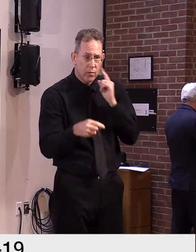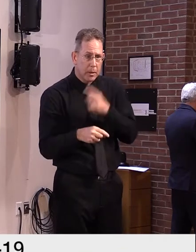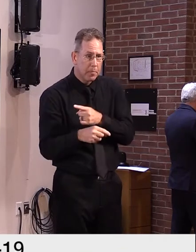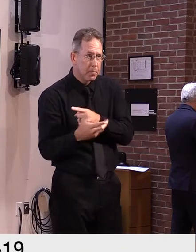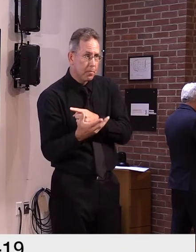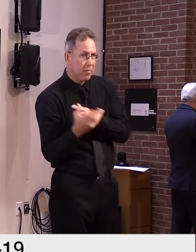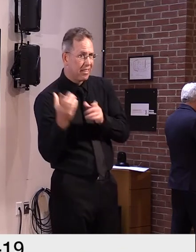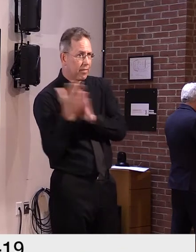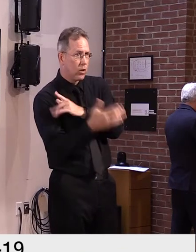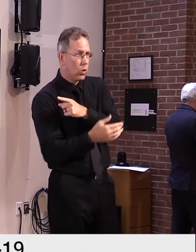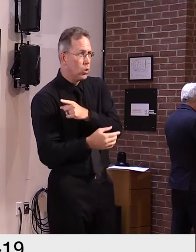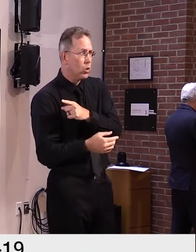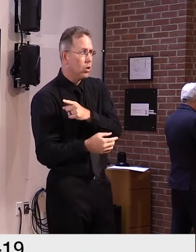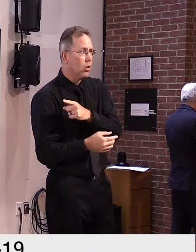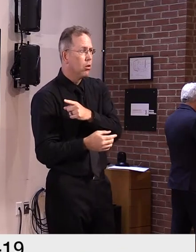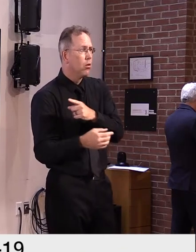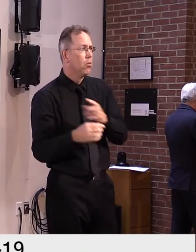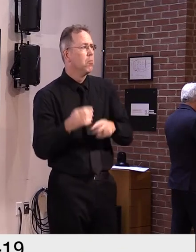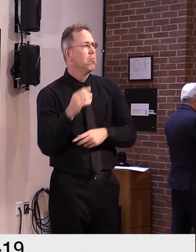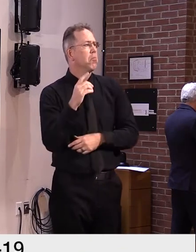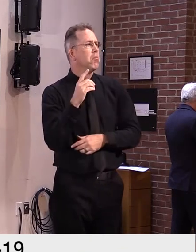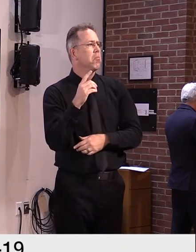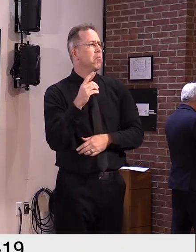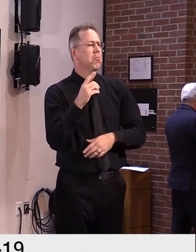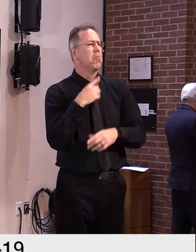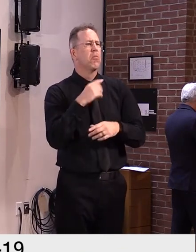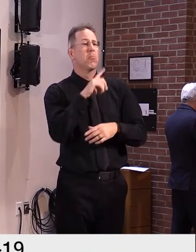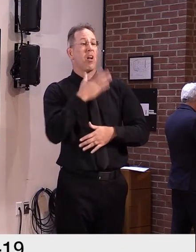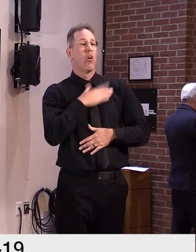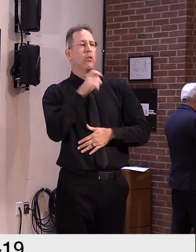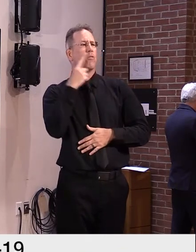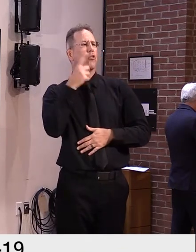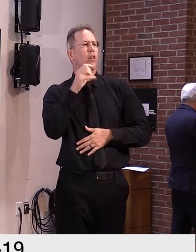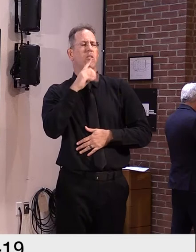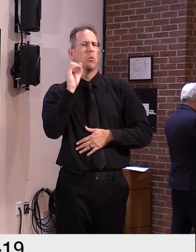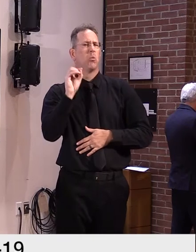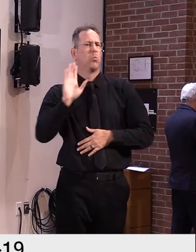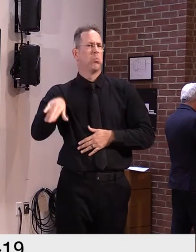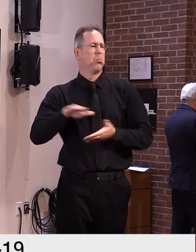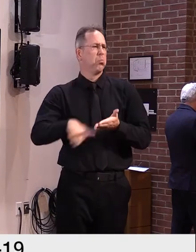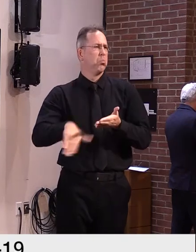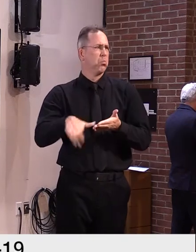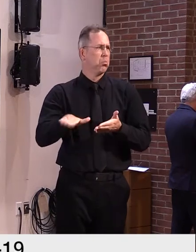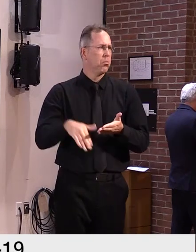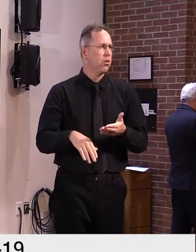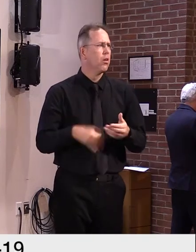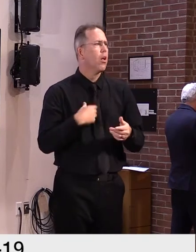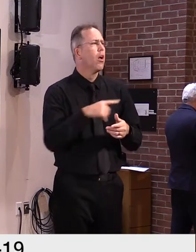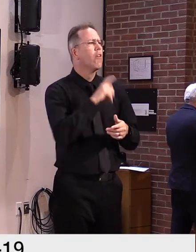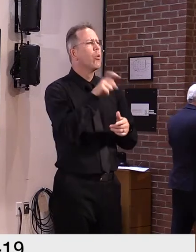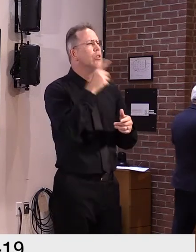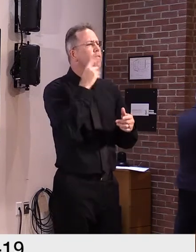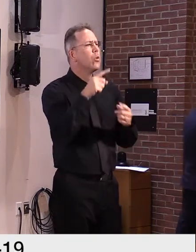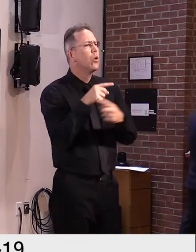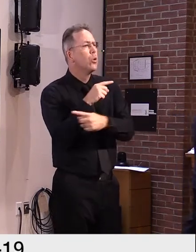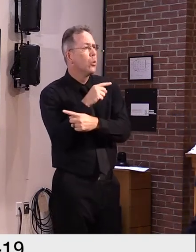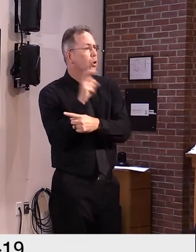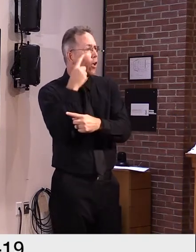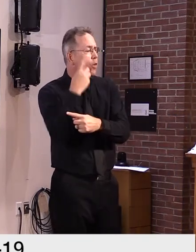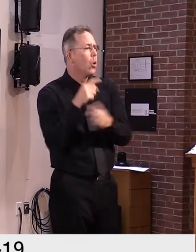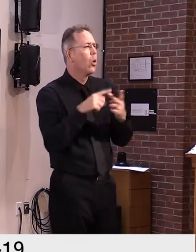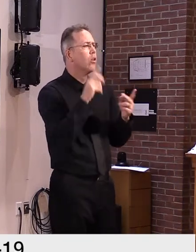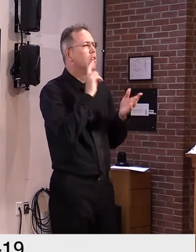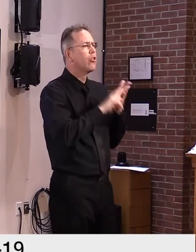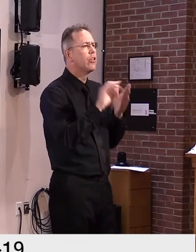It's actually not. Okay. But, you're dismissed. Either for you or Secretary Smith. Go